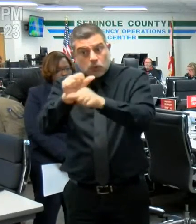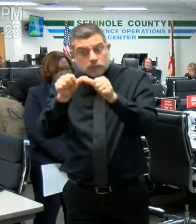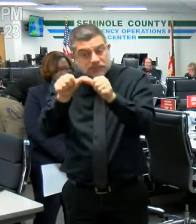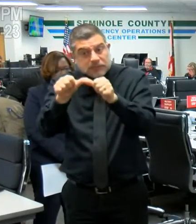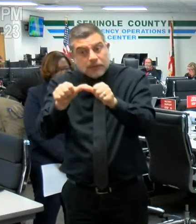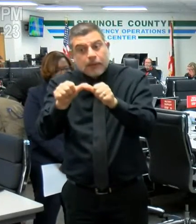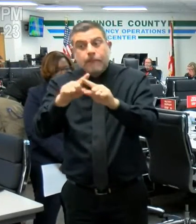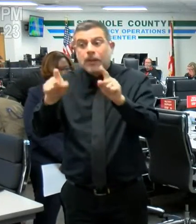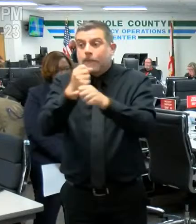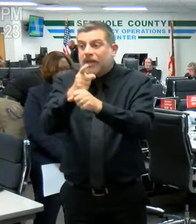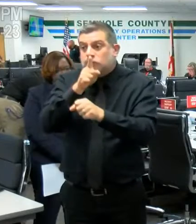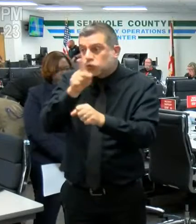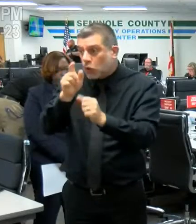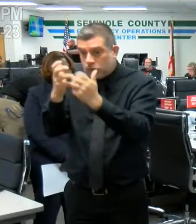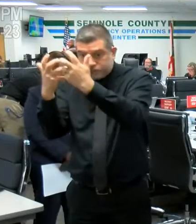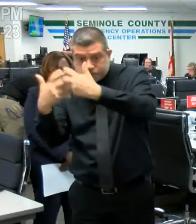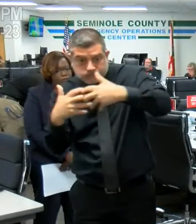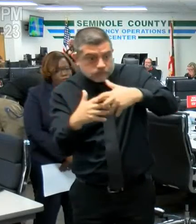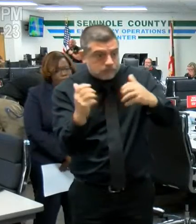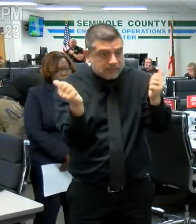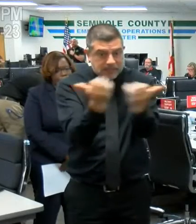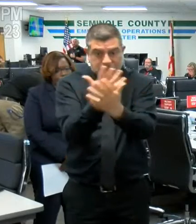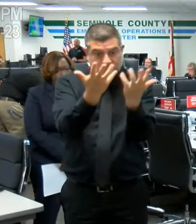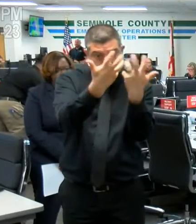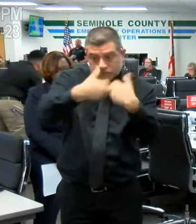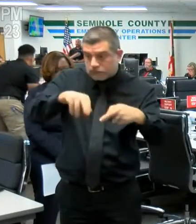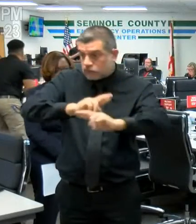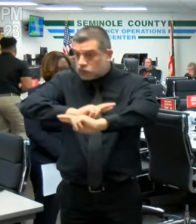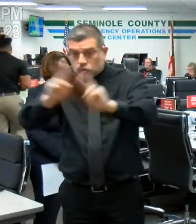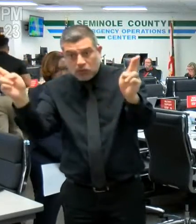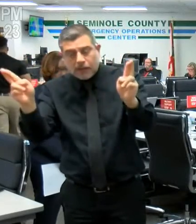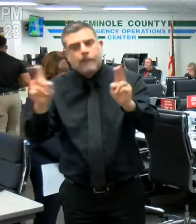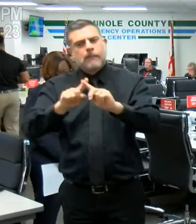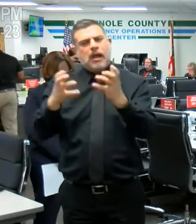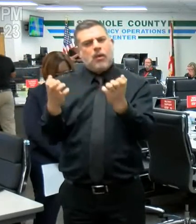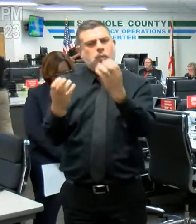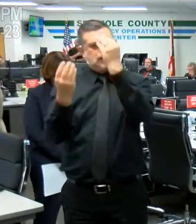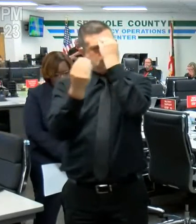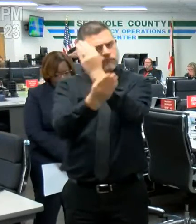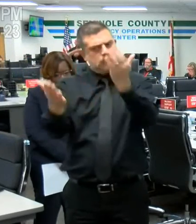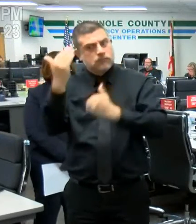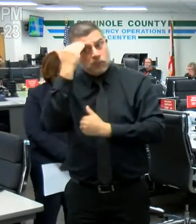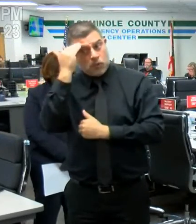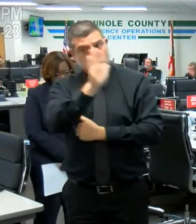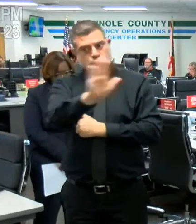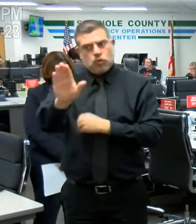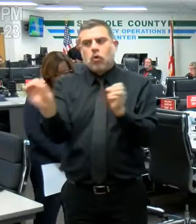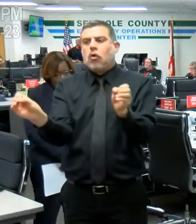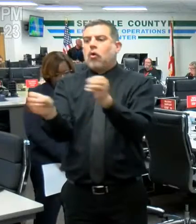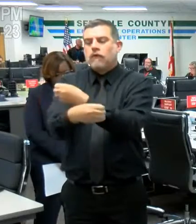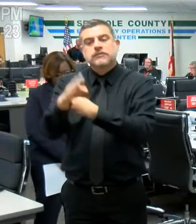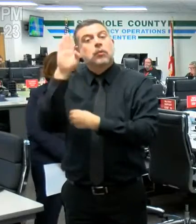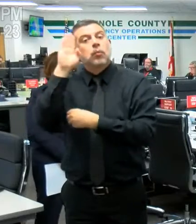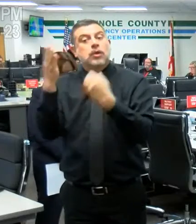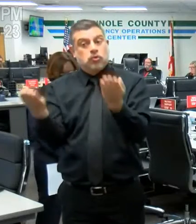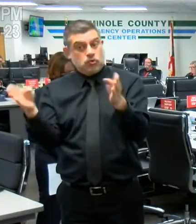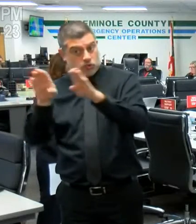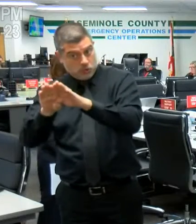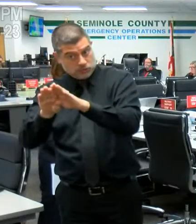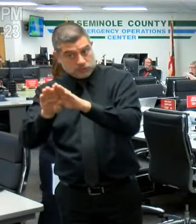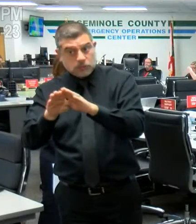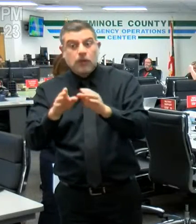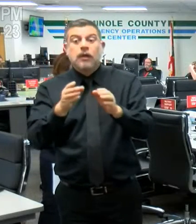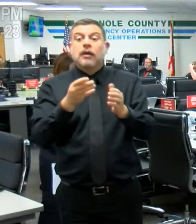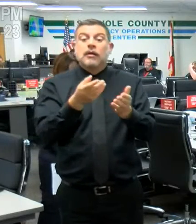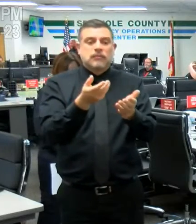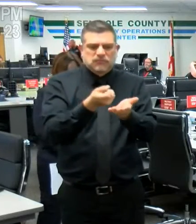and ready, but we want to make sure that you know that those offices will be closed. Waste collection is also going to be suspended,